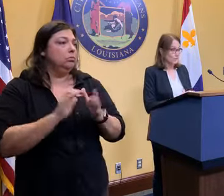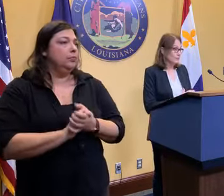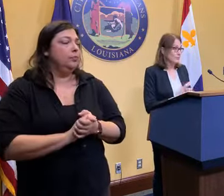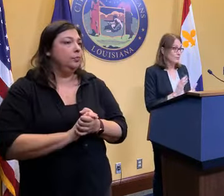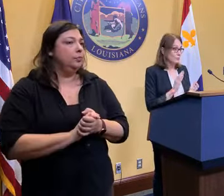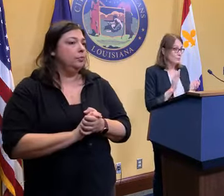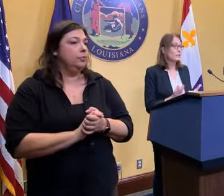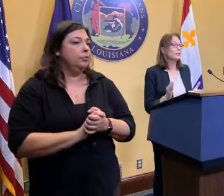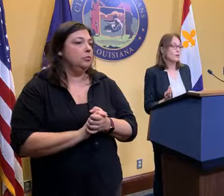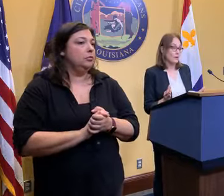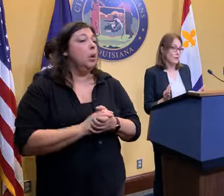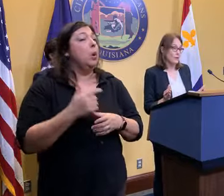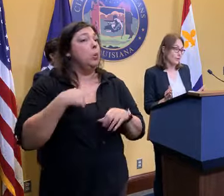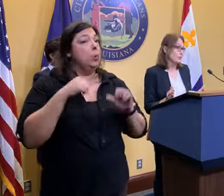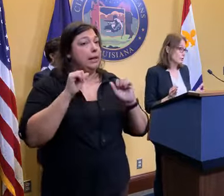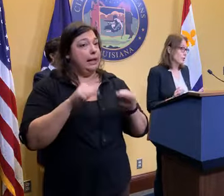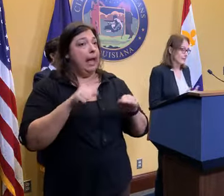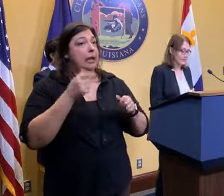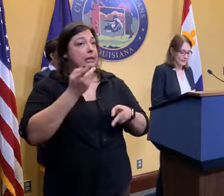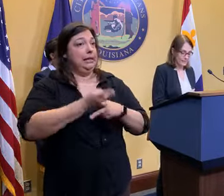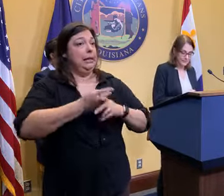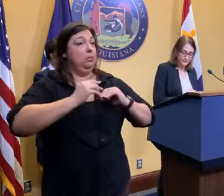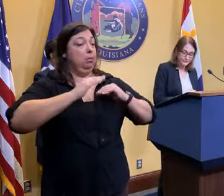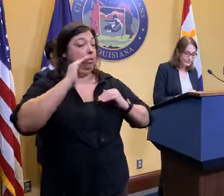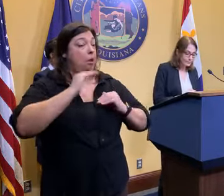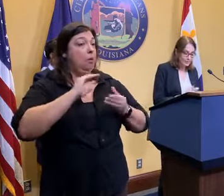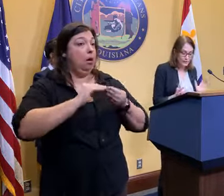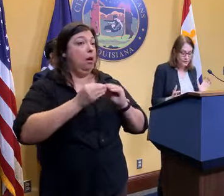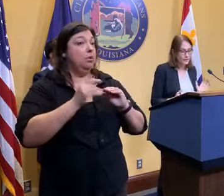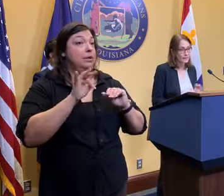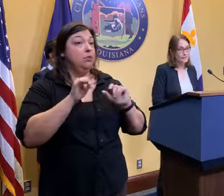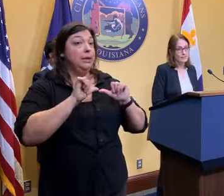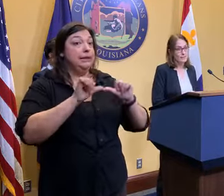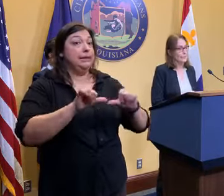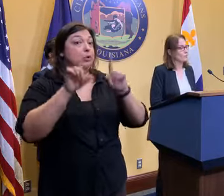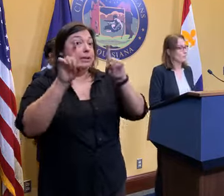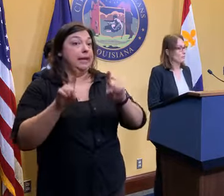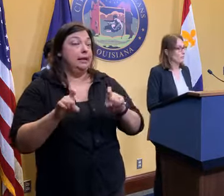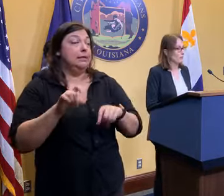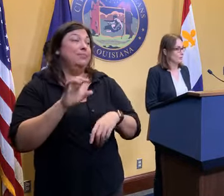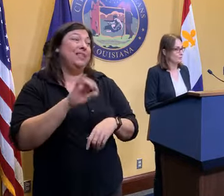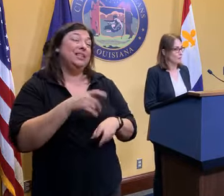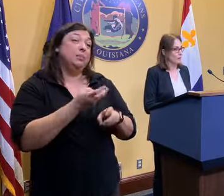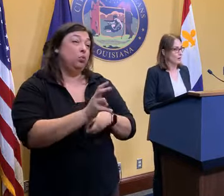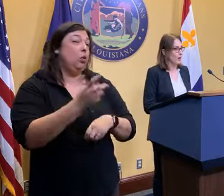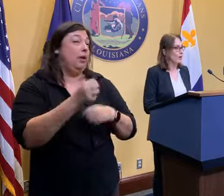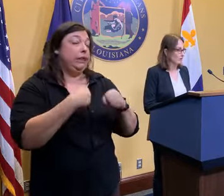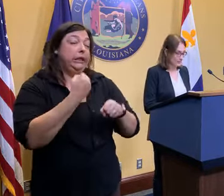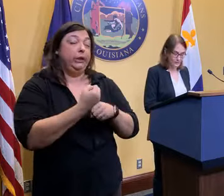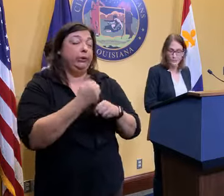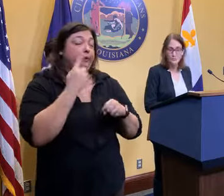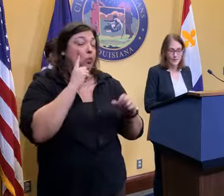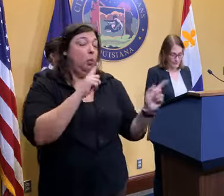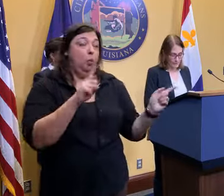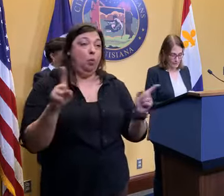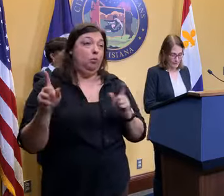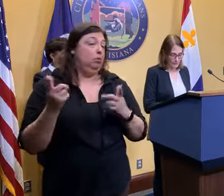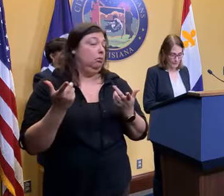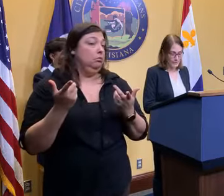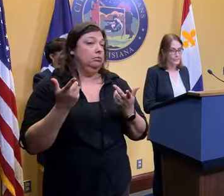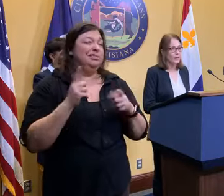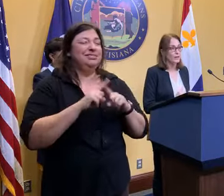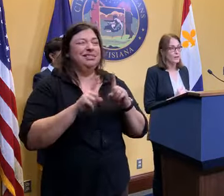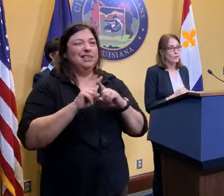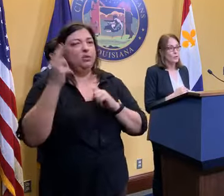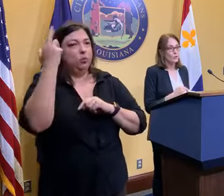We can really keep our numbers low by testing. And finally, this has been a really rough year for all of us for many, many different